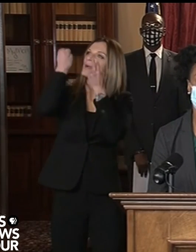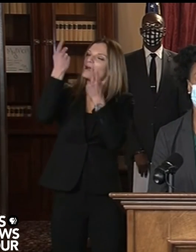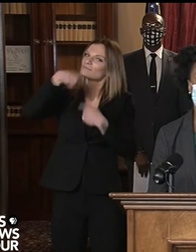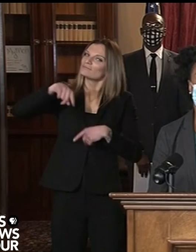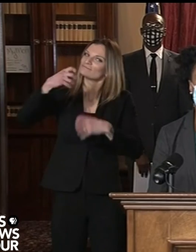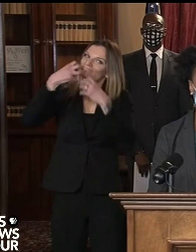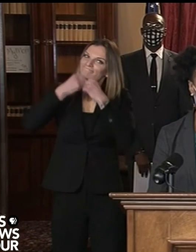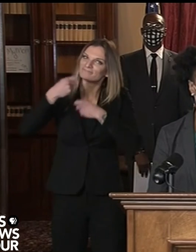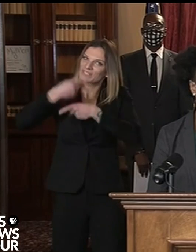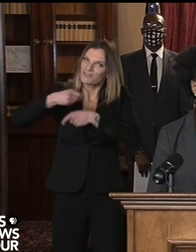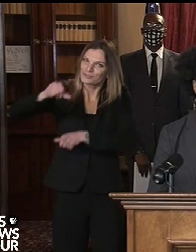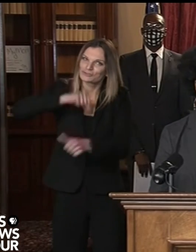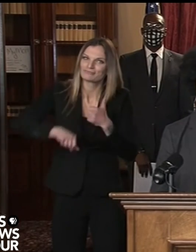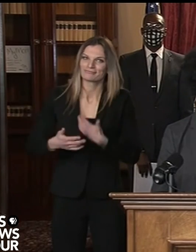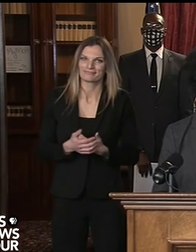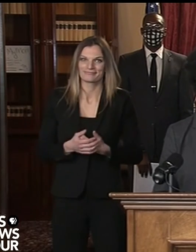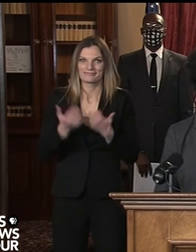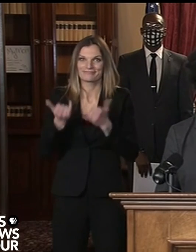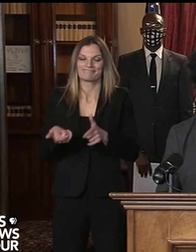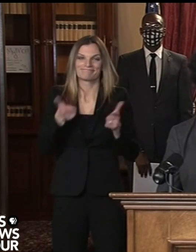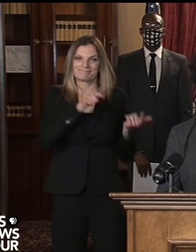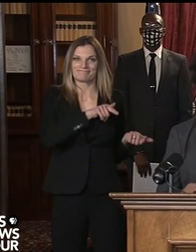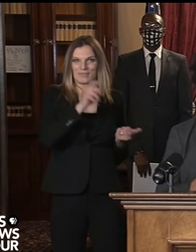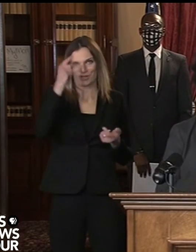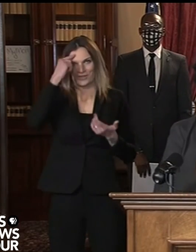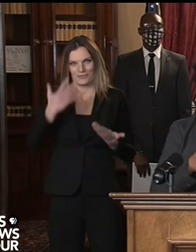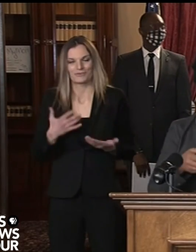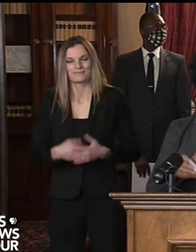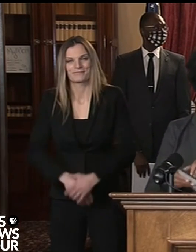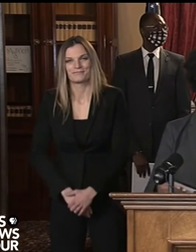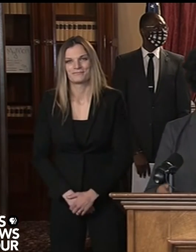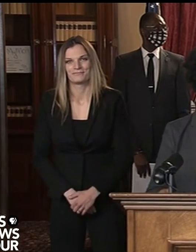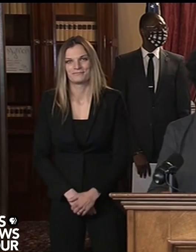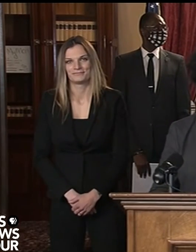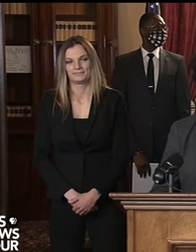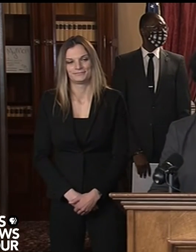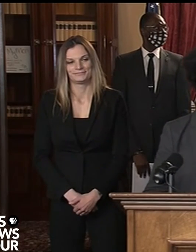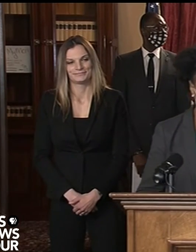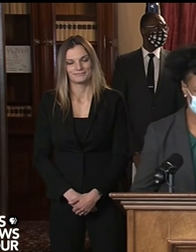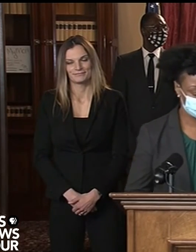thing. And with that, I will turn it back over to Governor Whitmer.